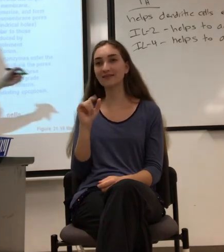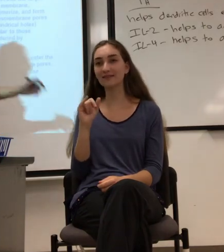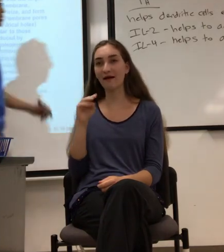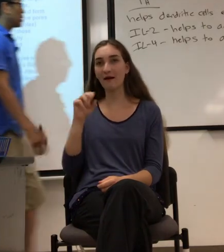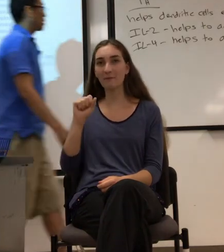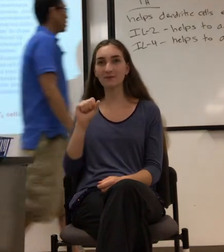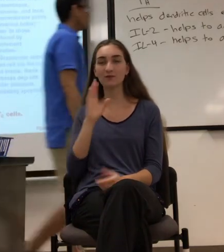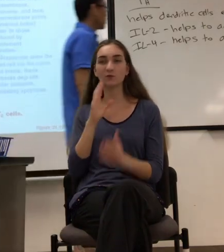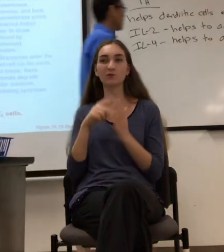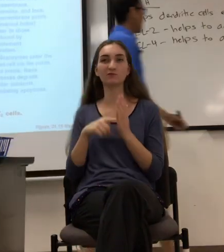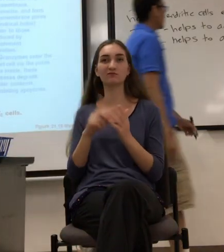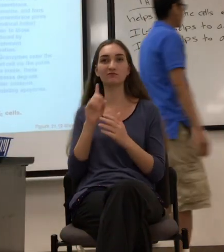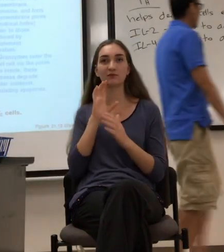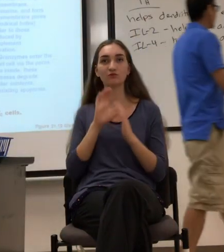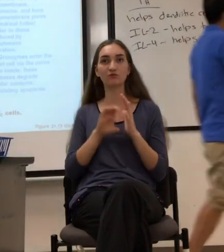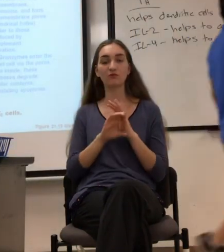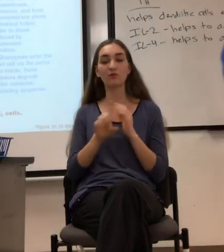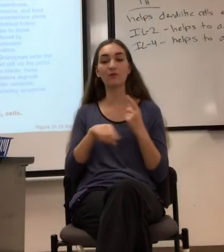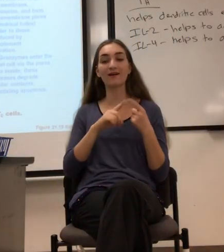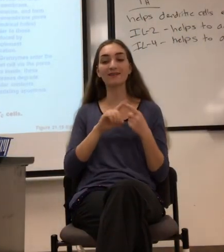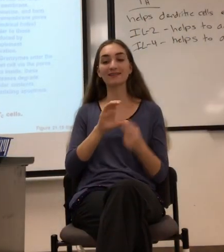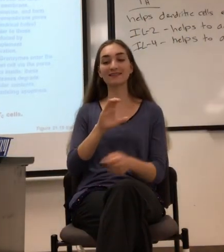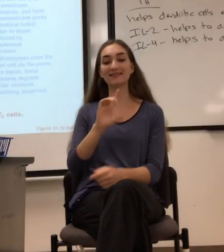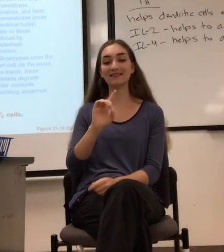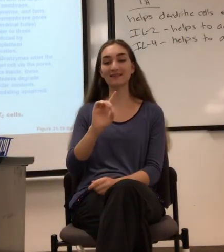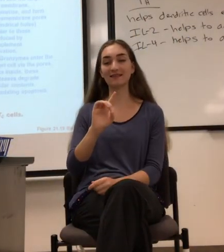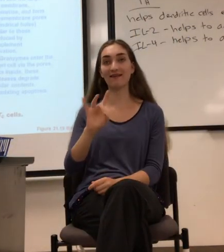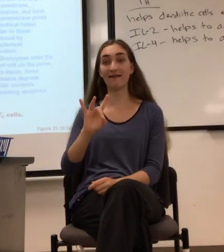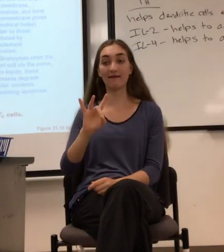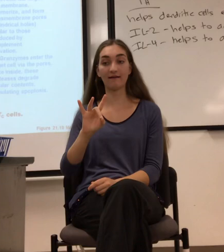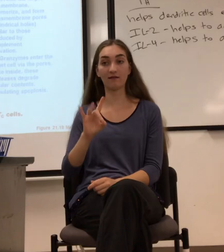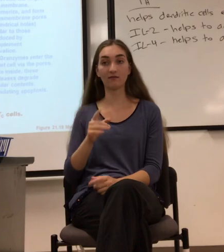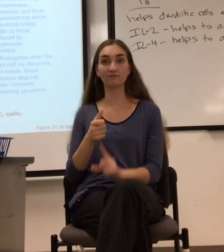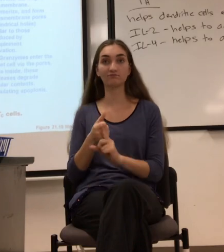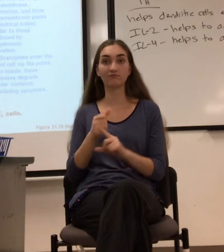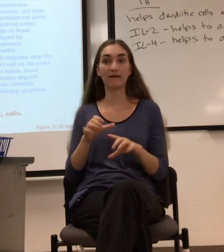So when CD8s are activated,